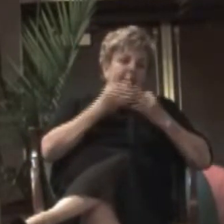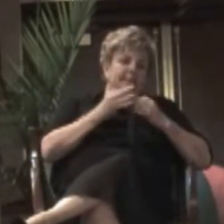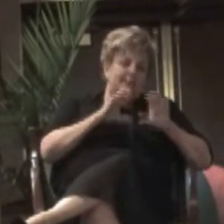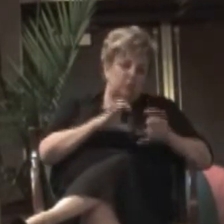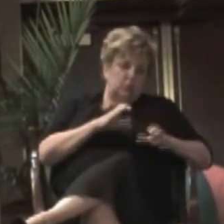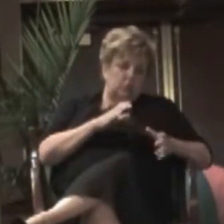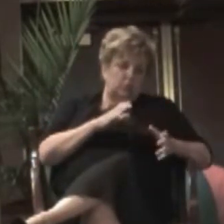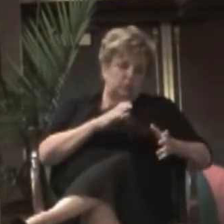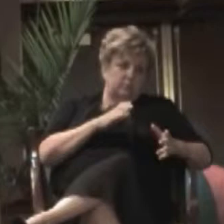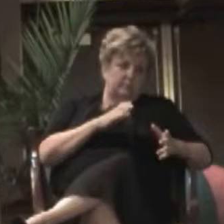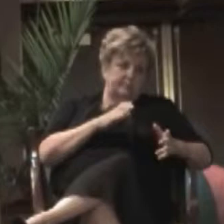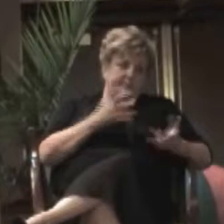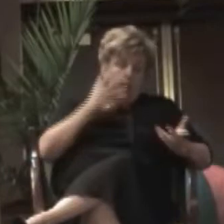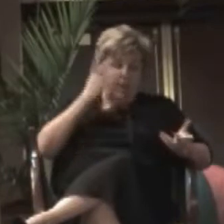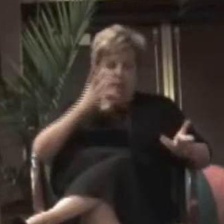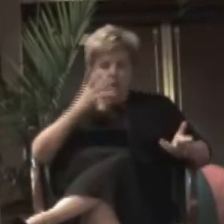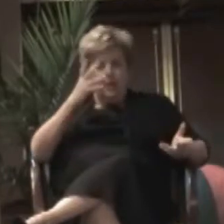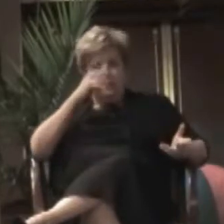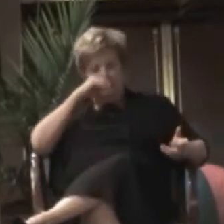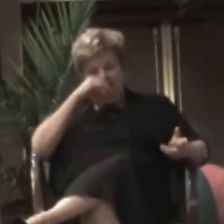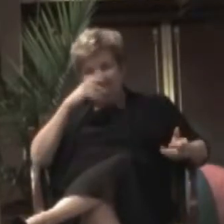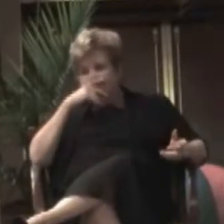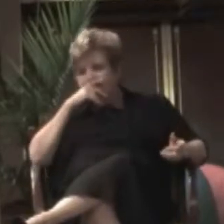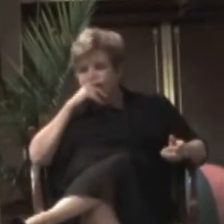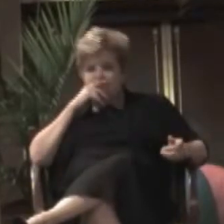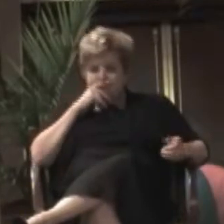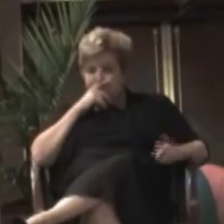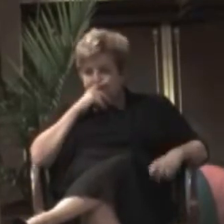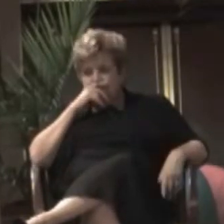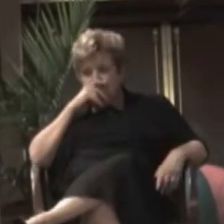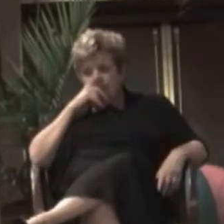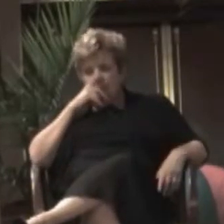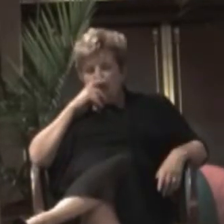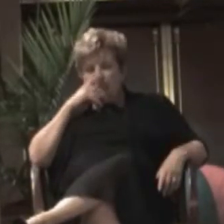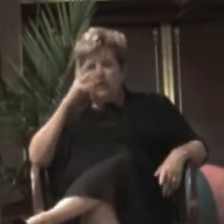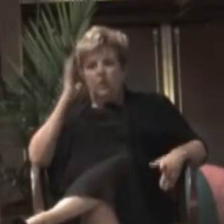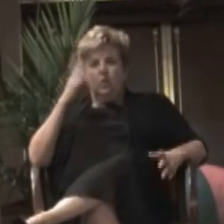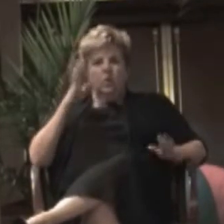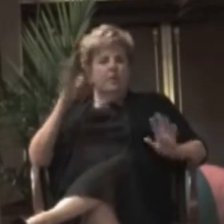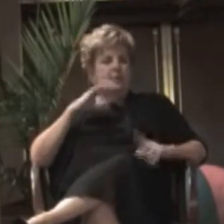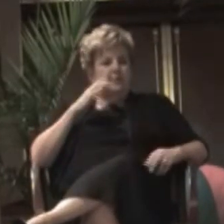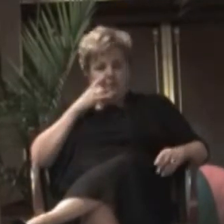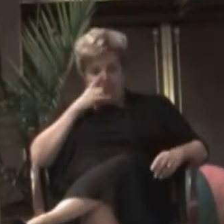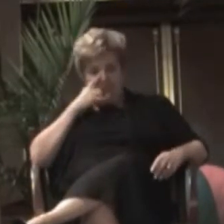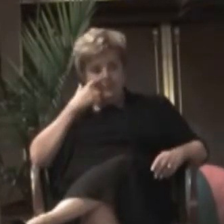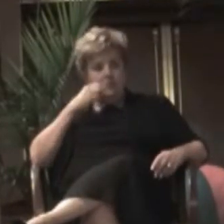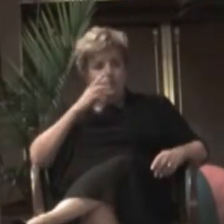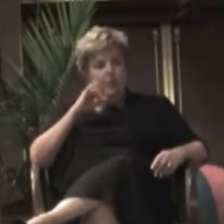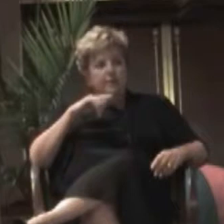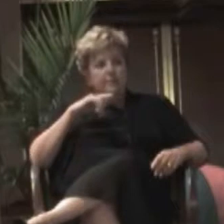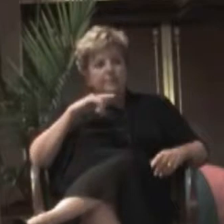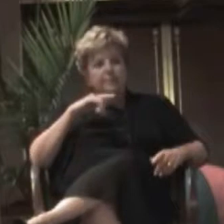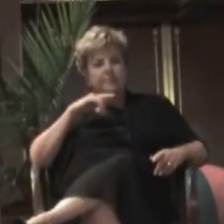anyway. Well, I posted to make it back here or not, but I was listening to those numbers tonight about who's